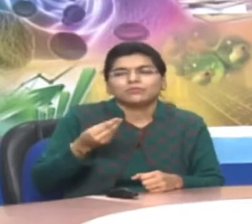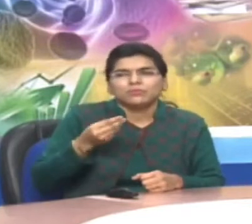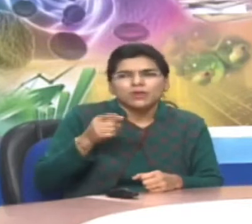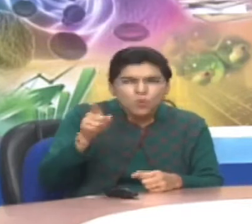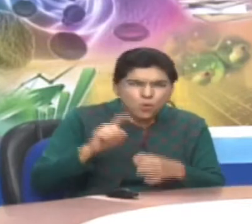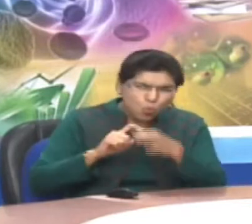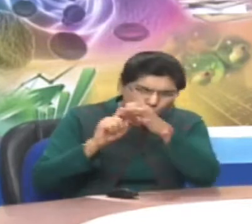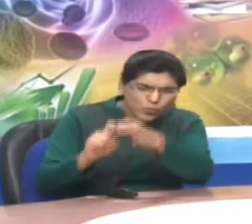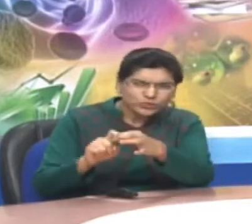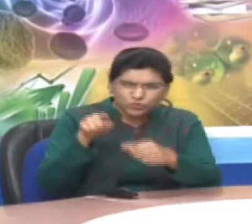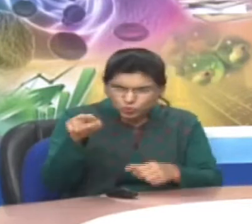Mr. Gerard,